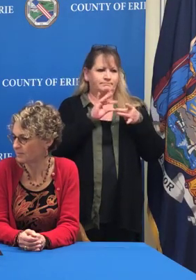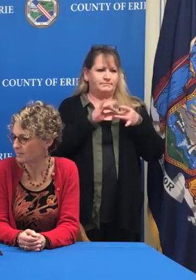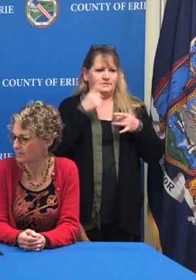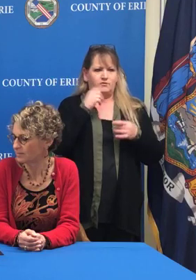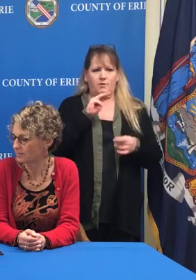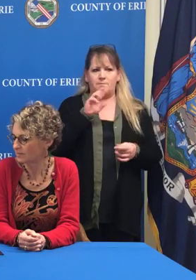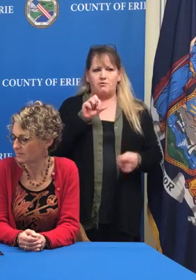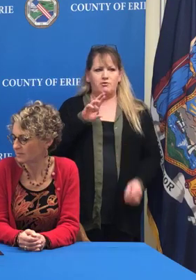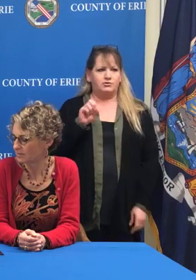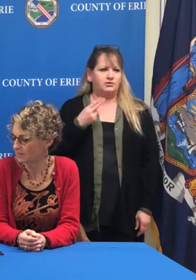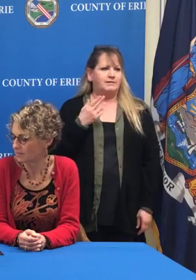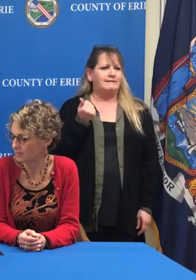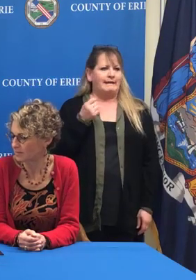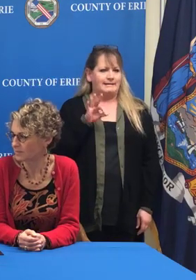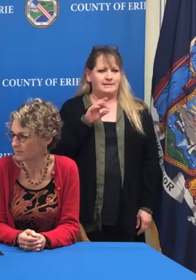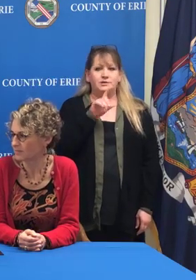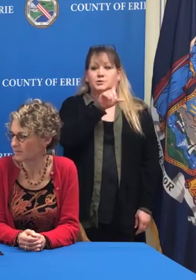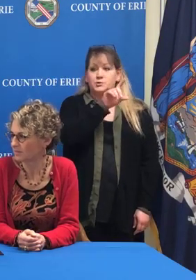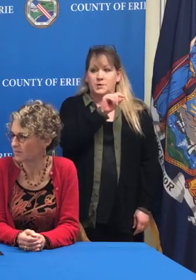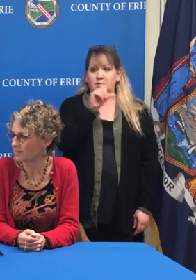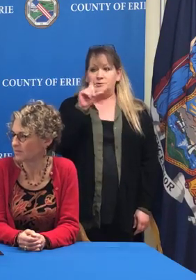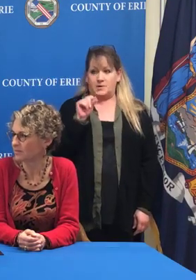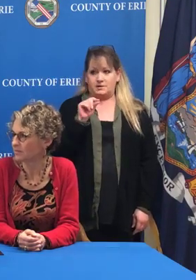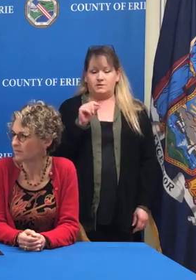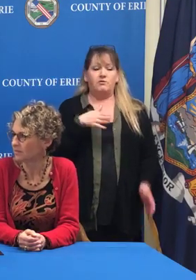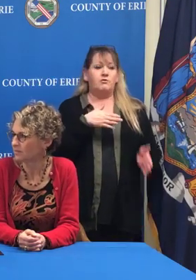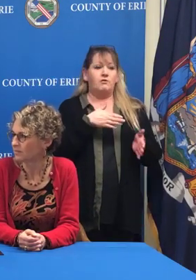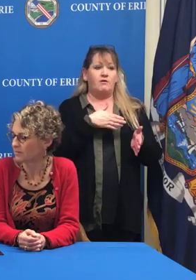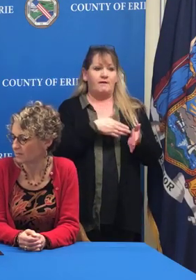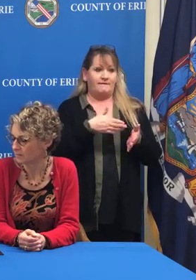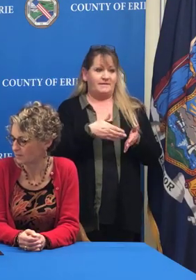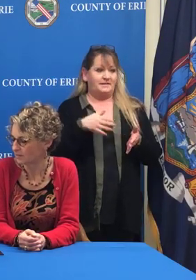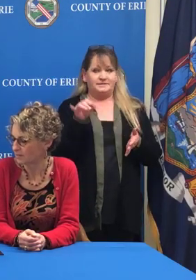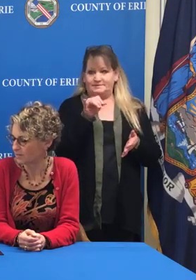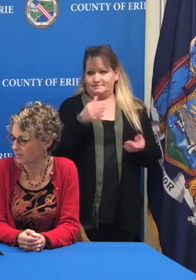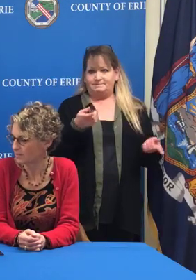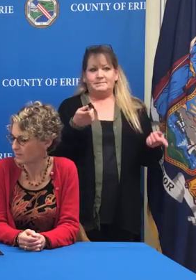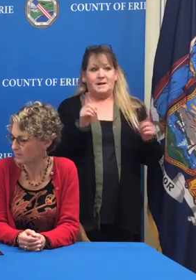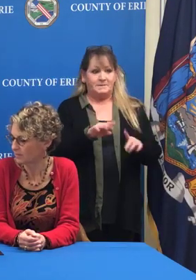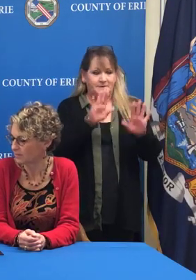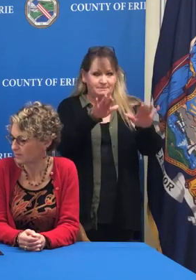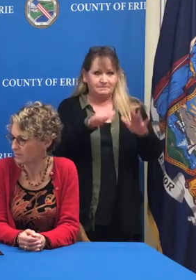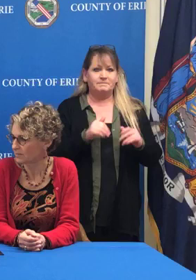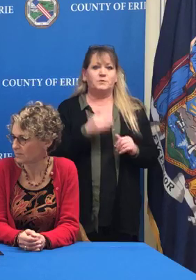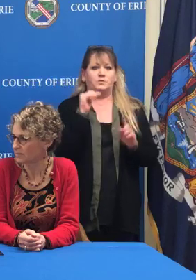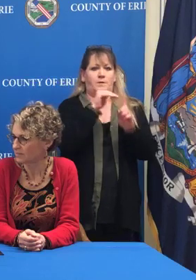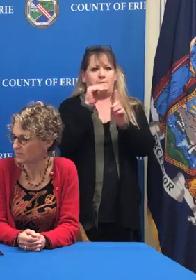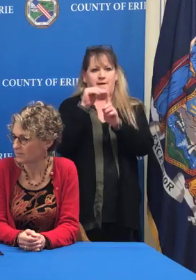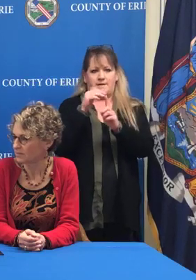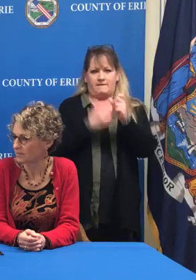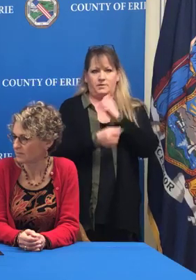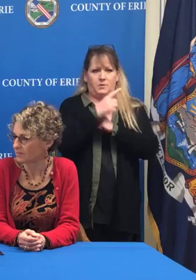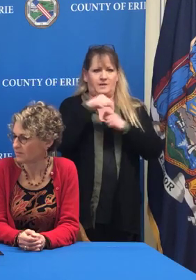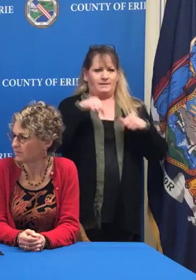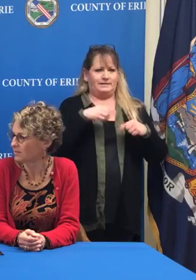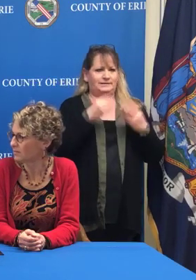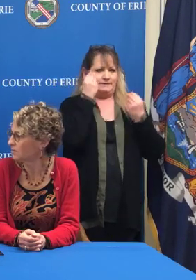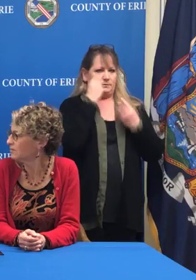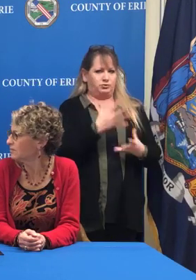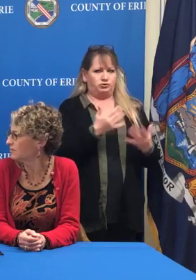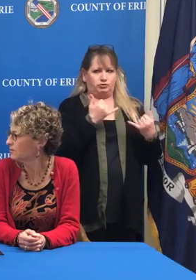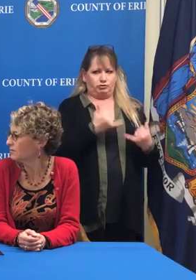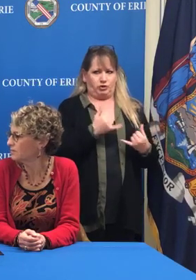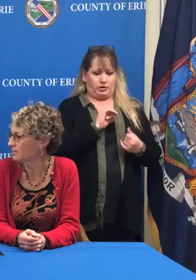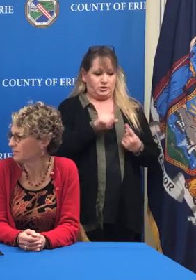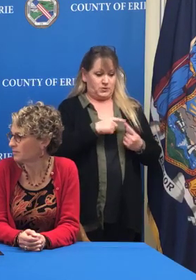19th, 2020, as is often the case. Just to remind everybody that the information is as current as was at the time